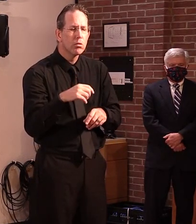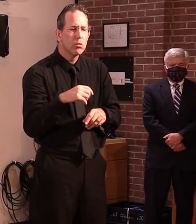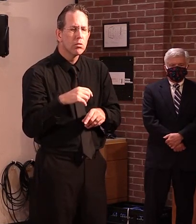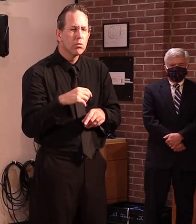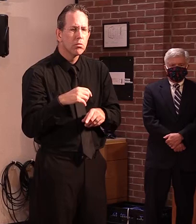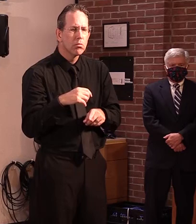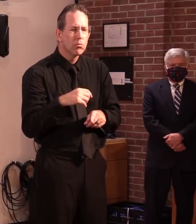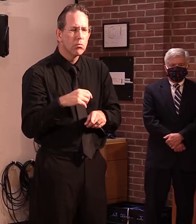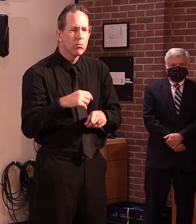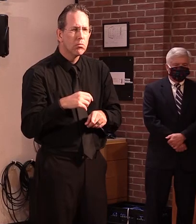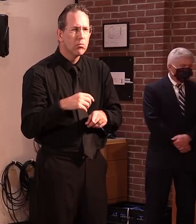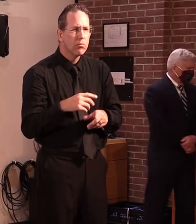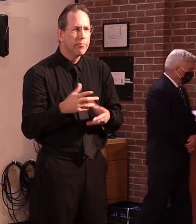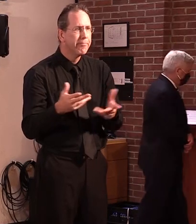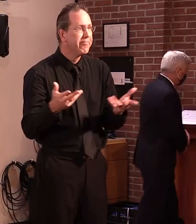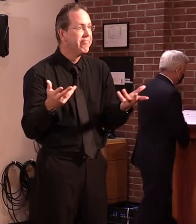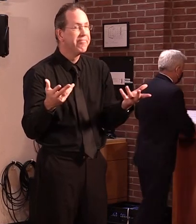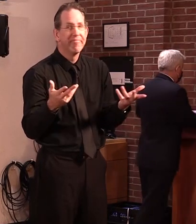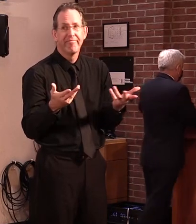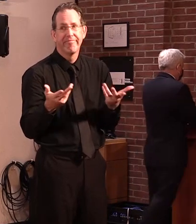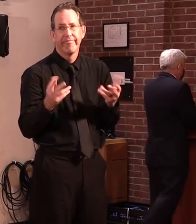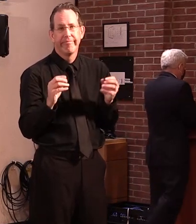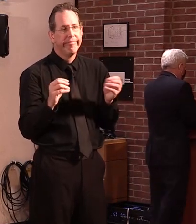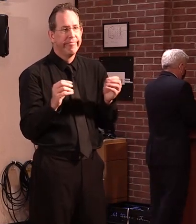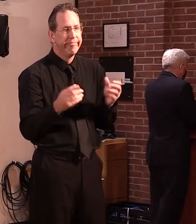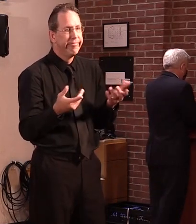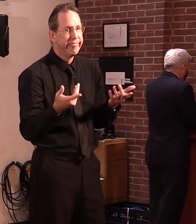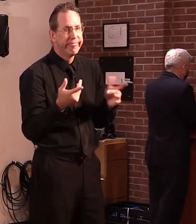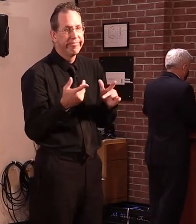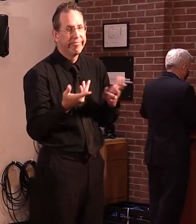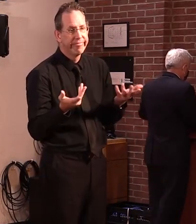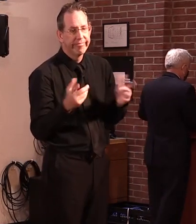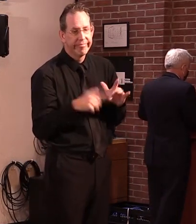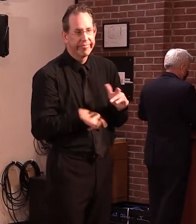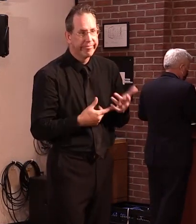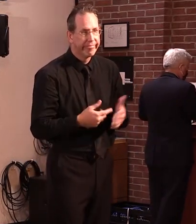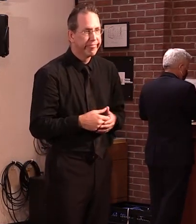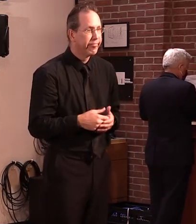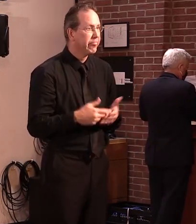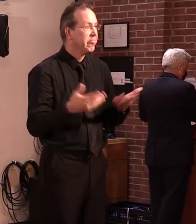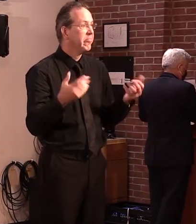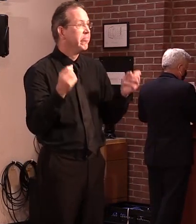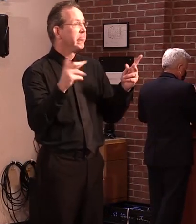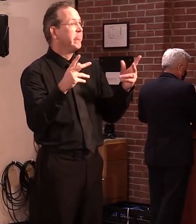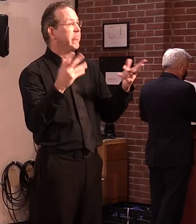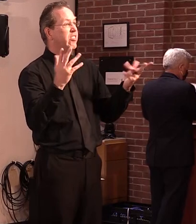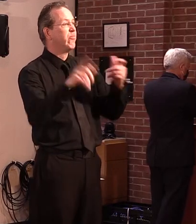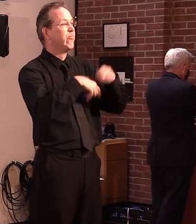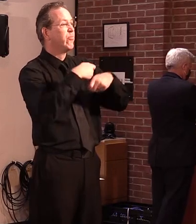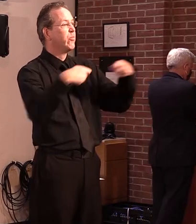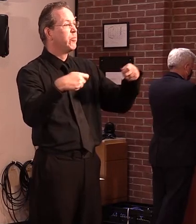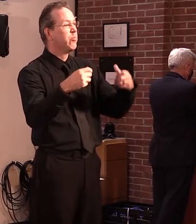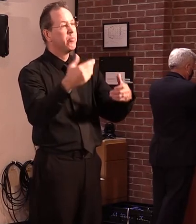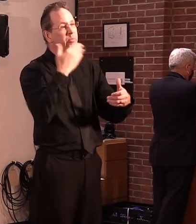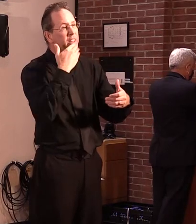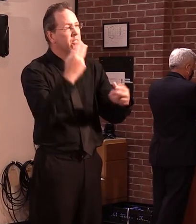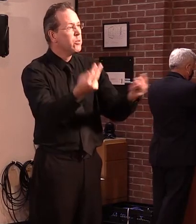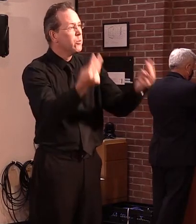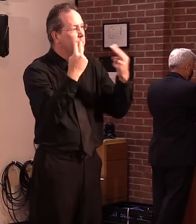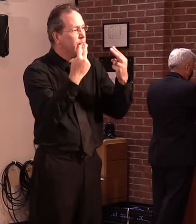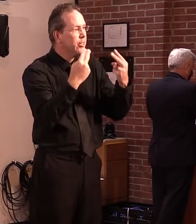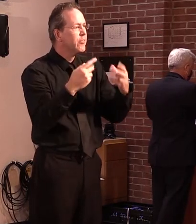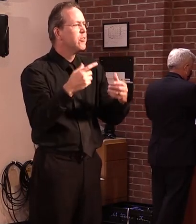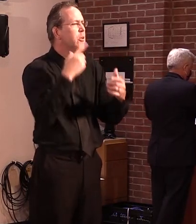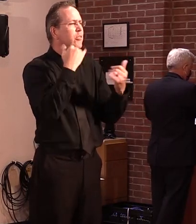All right, last call for Alec, and we're done. Okay. Well, thank you all very much for tuning in today. I thought it was an